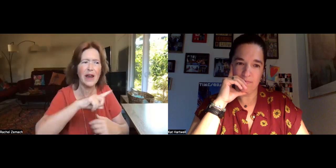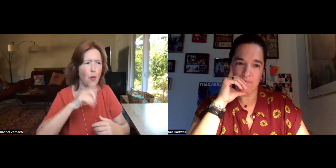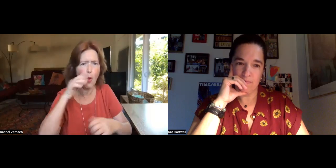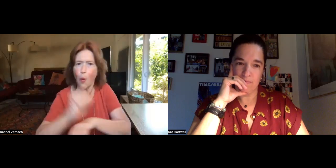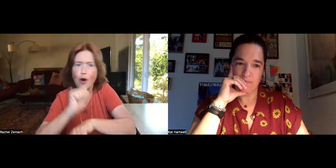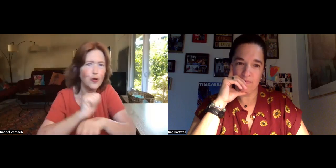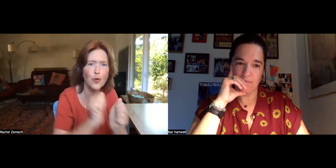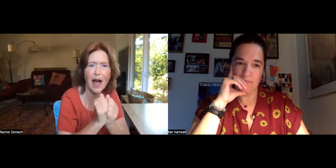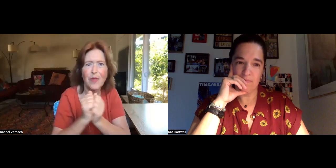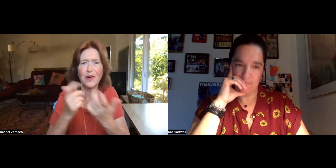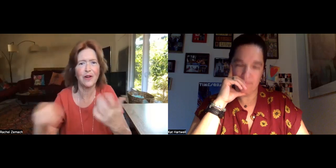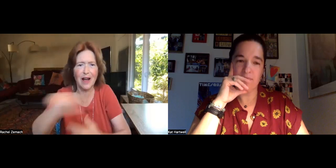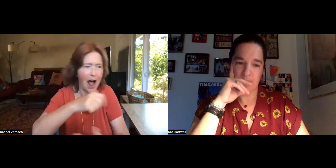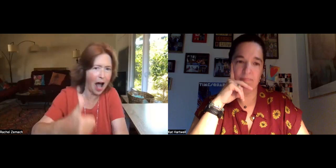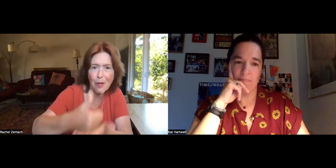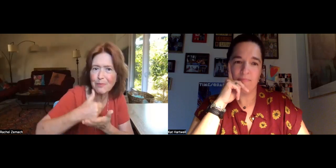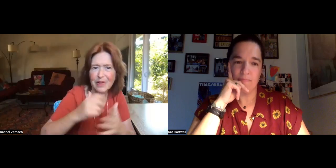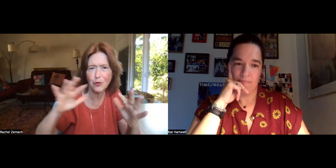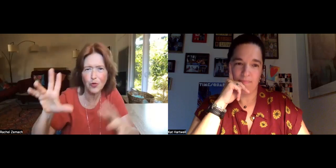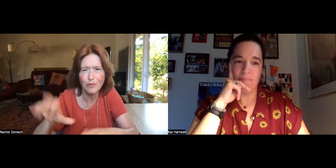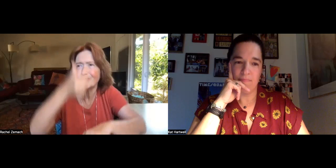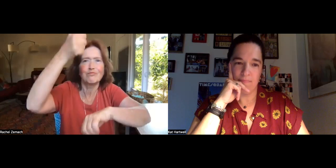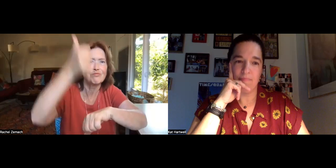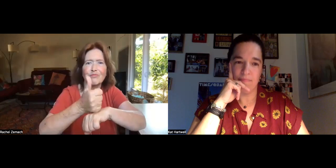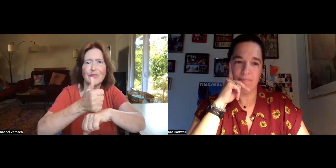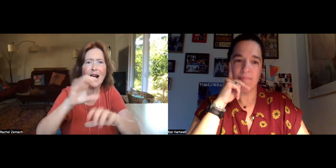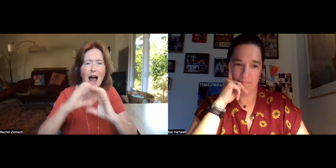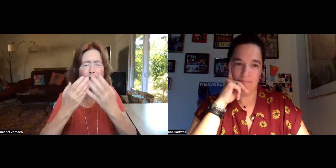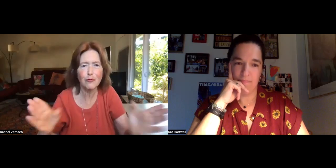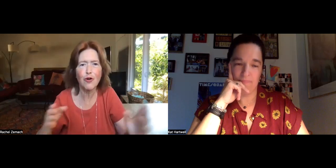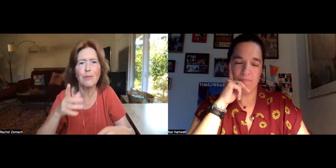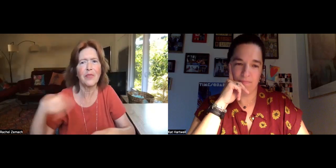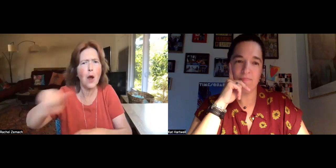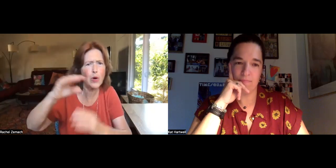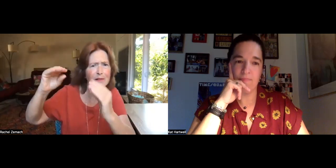we work together, help me to come from. They would